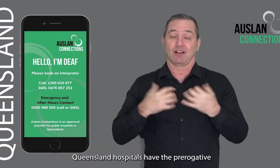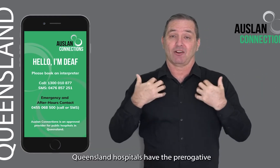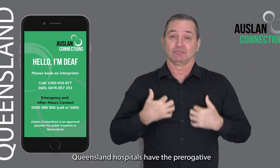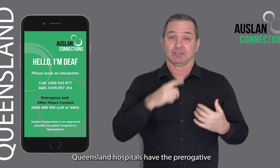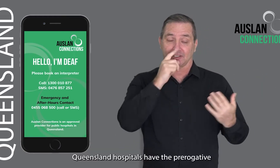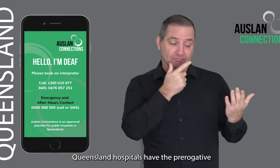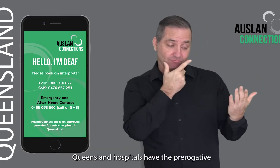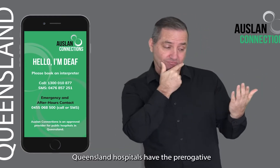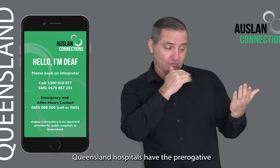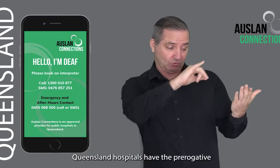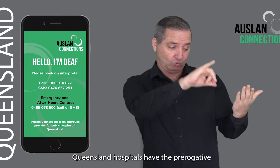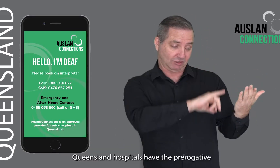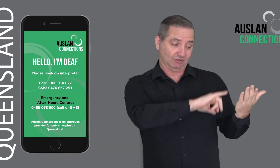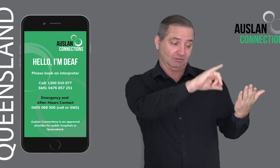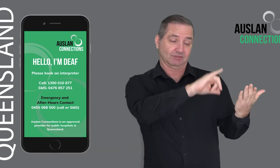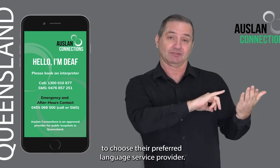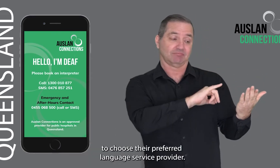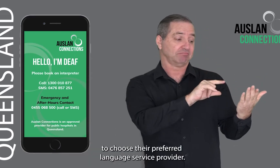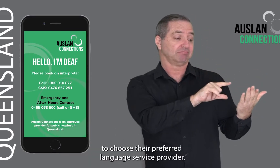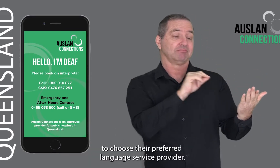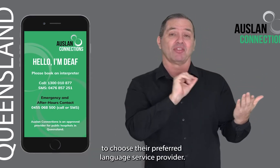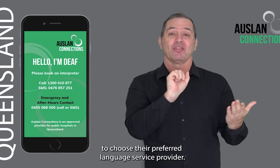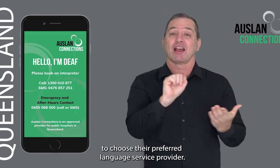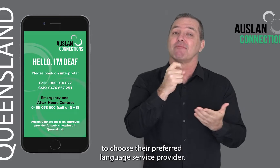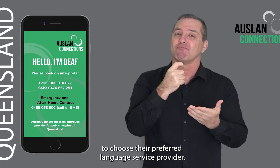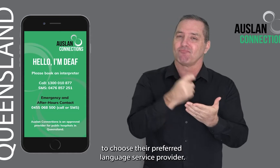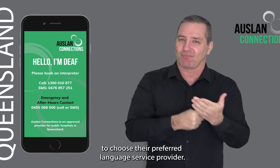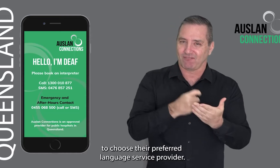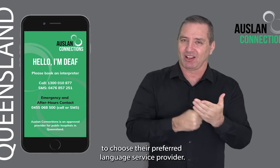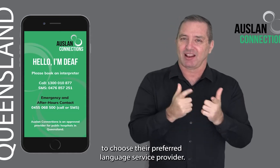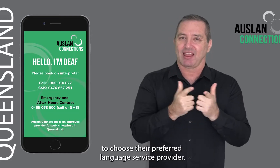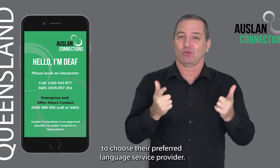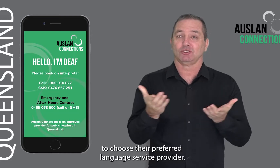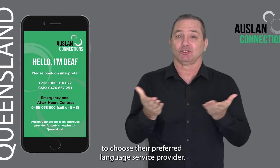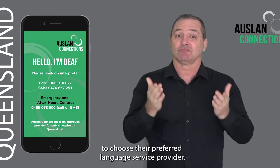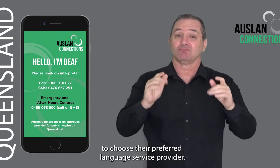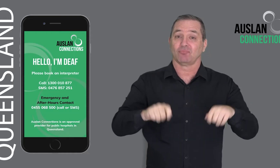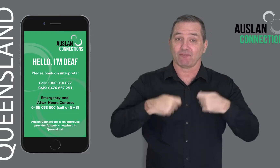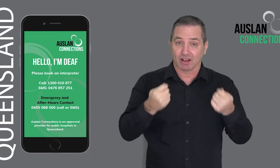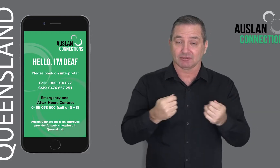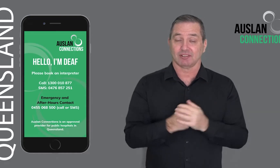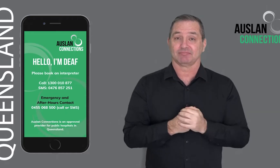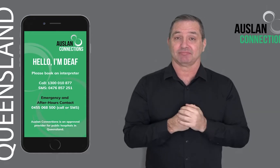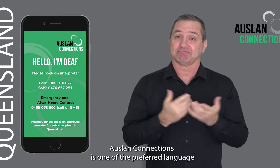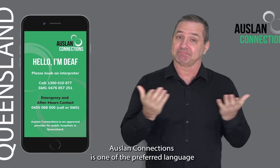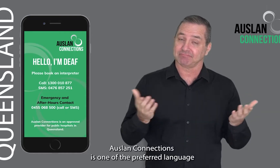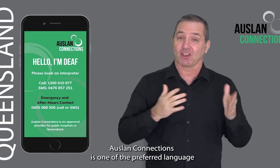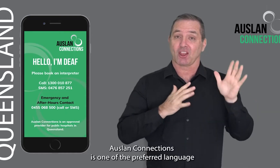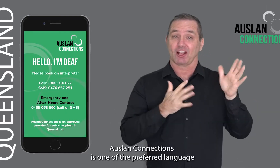Queensland hospitals have the prerogative to choose their preferred language service provider. Auslan